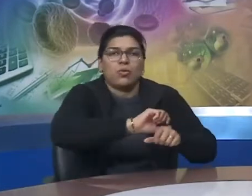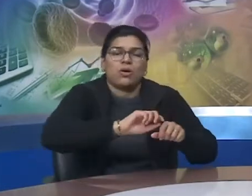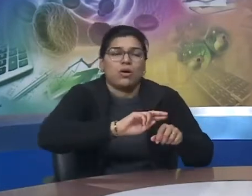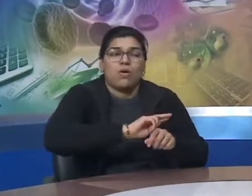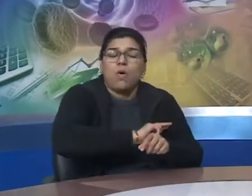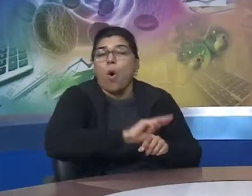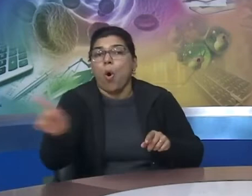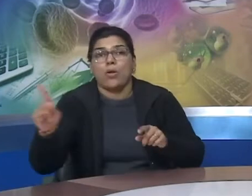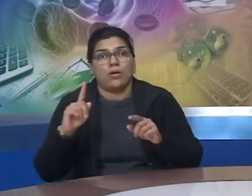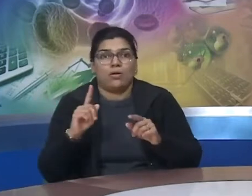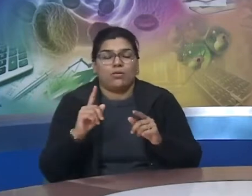habit of